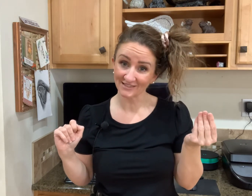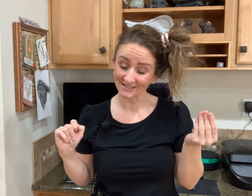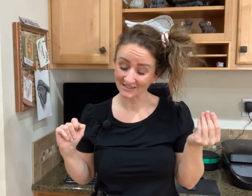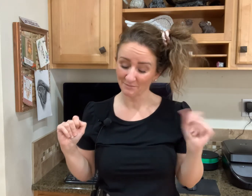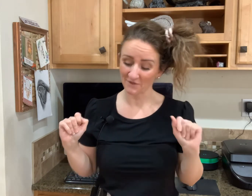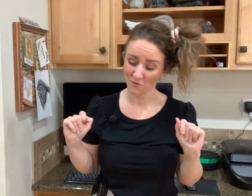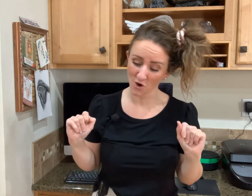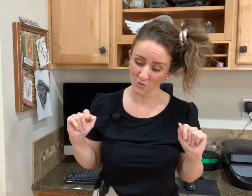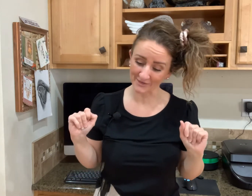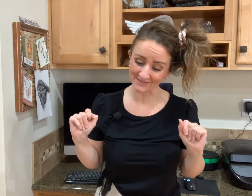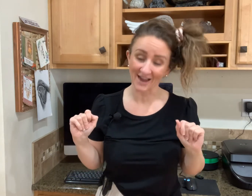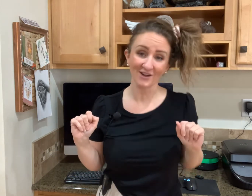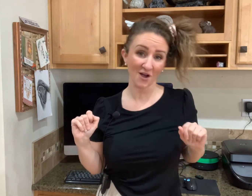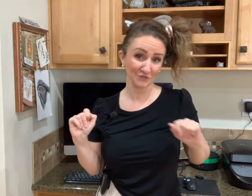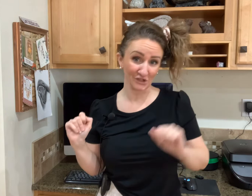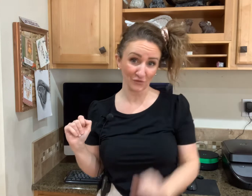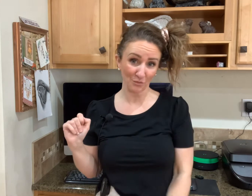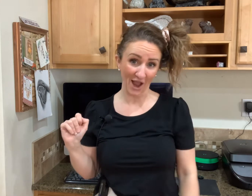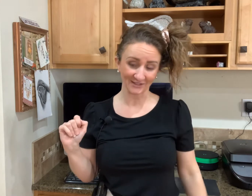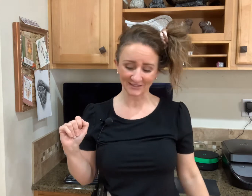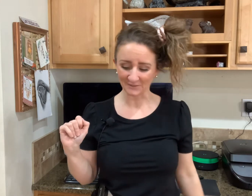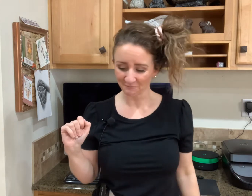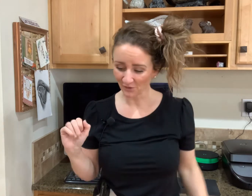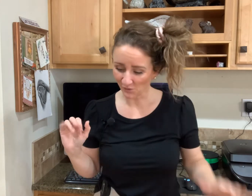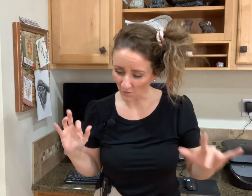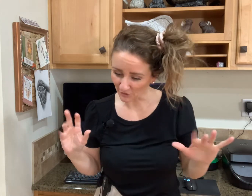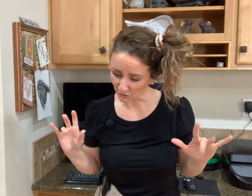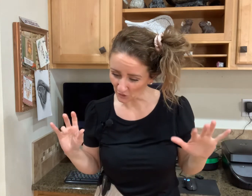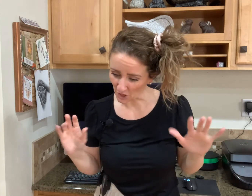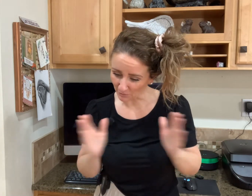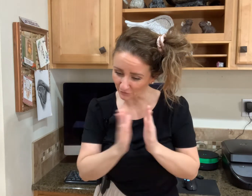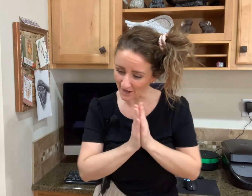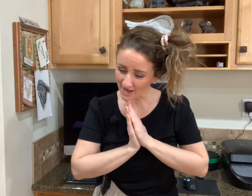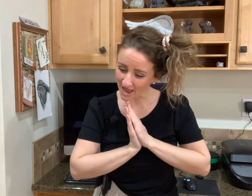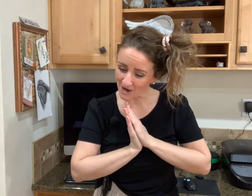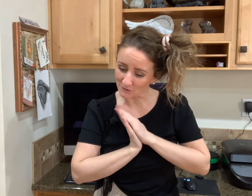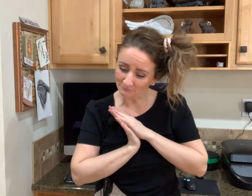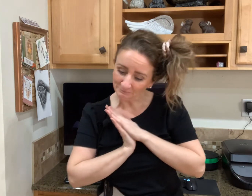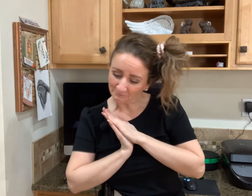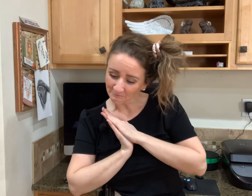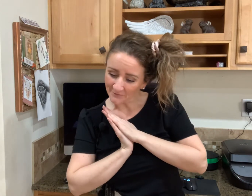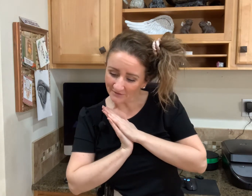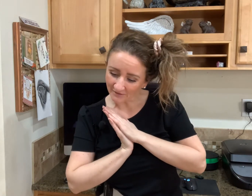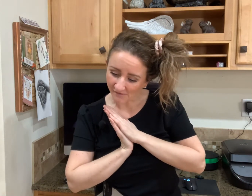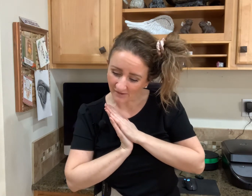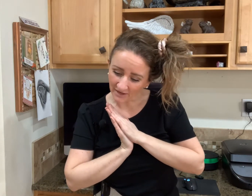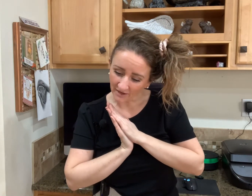sentences before we sign off, just for practice. So I'm going to do a couple right now. Let's see.